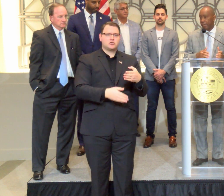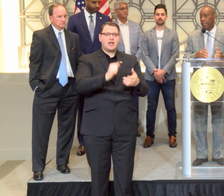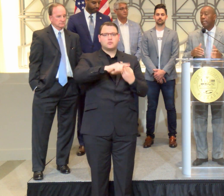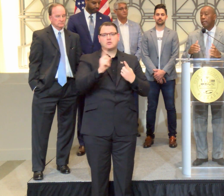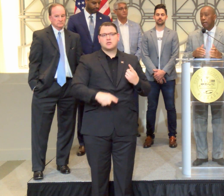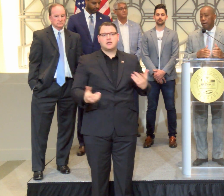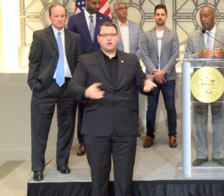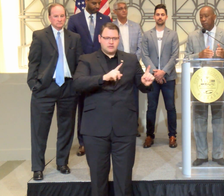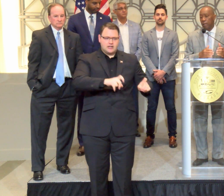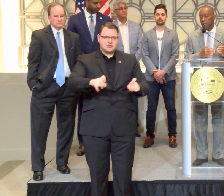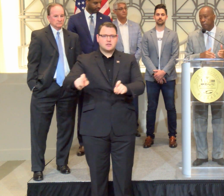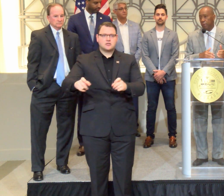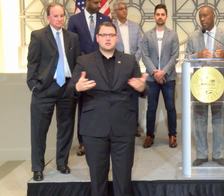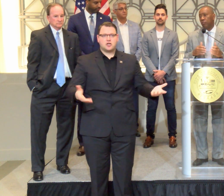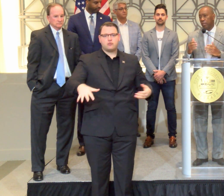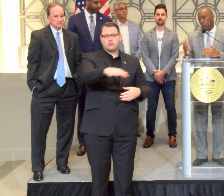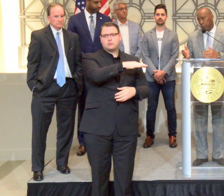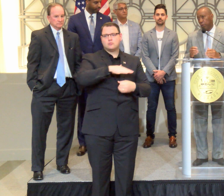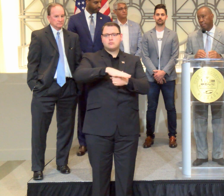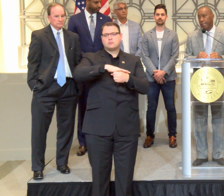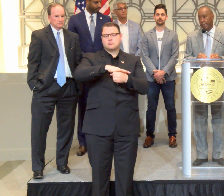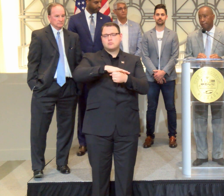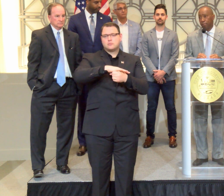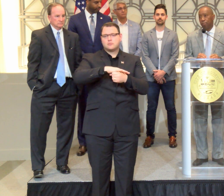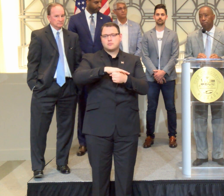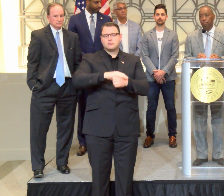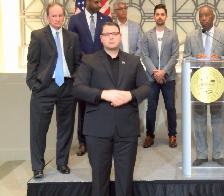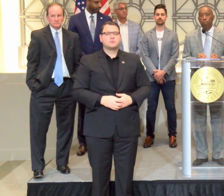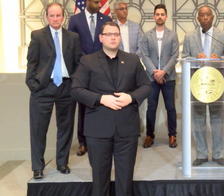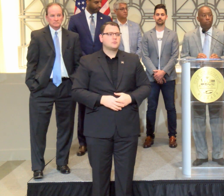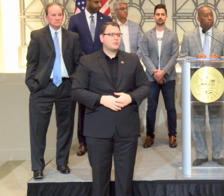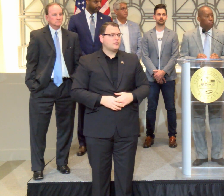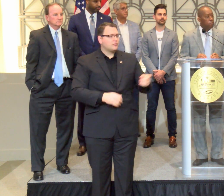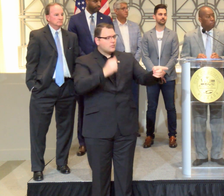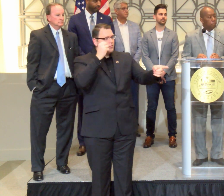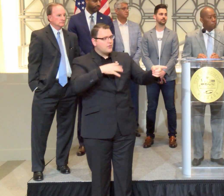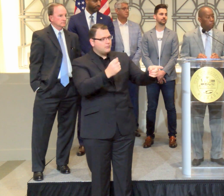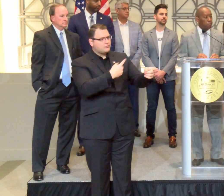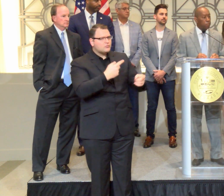ends. Testing, the PPEs as well as on the testing.